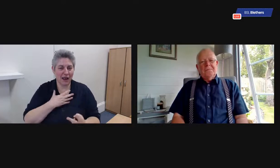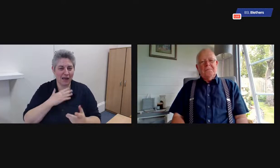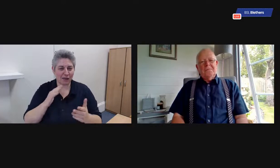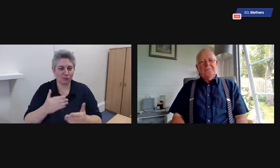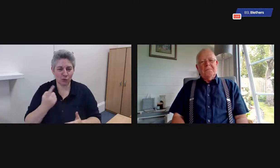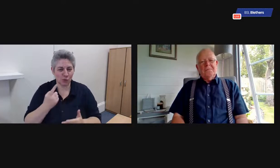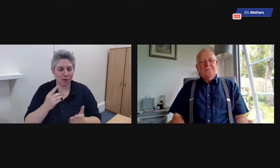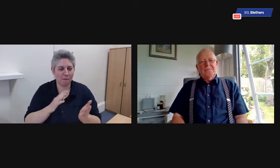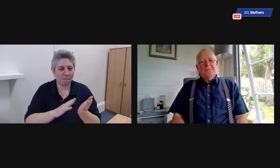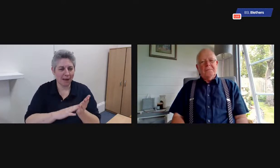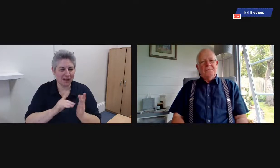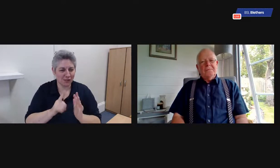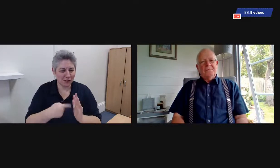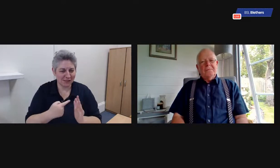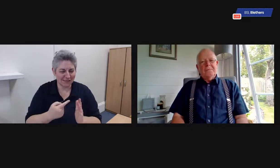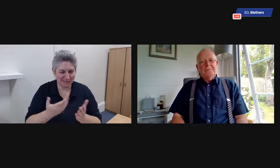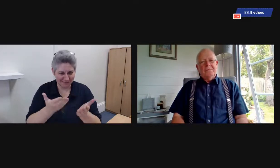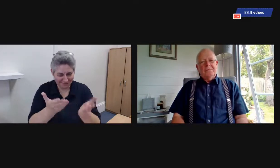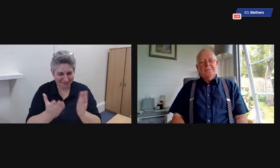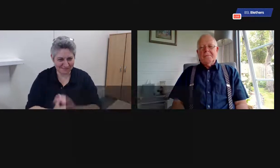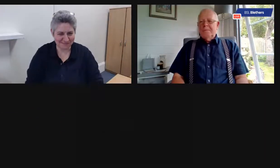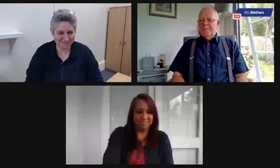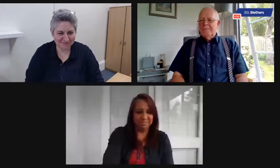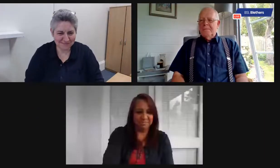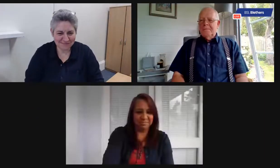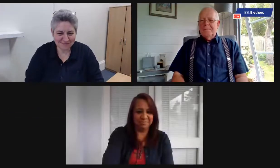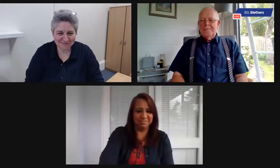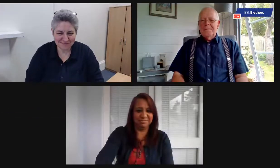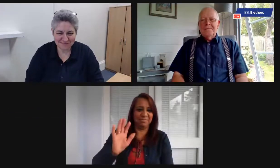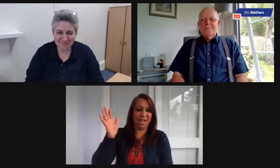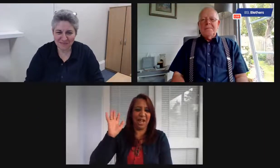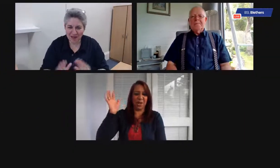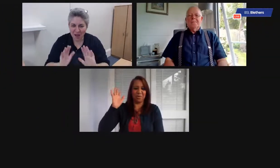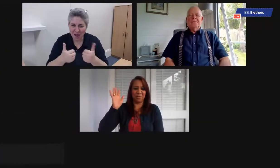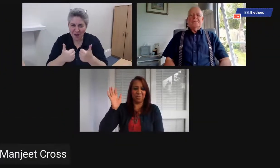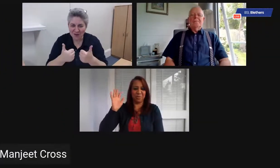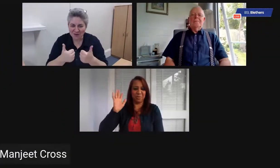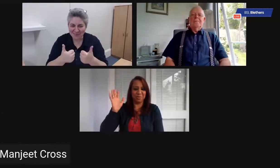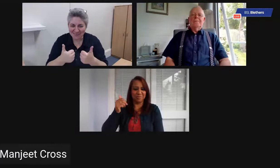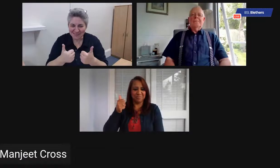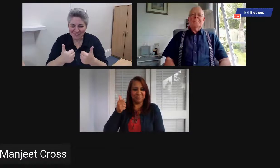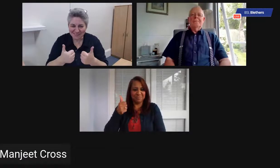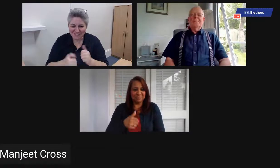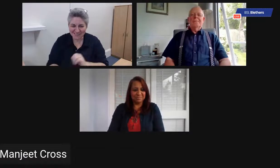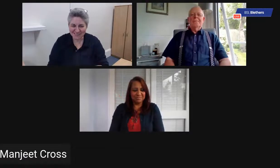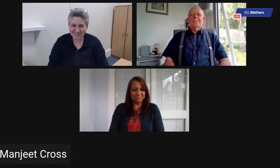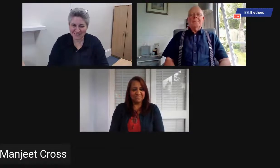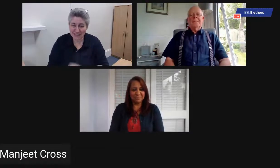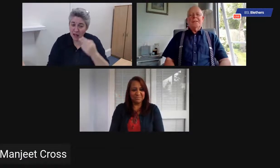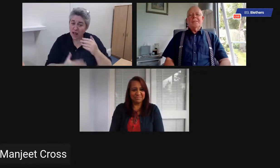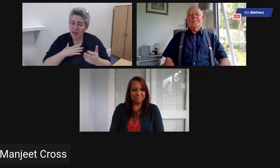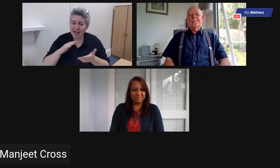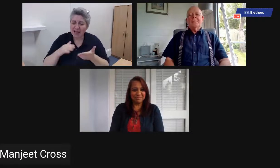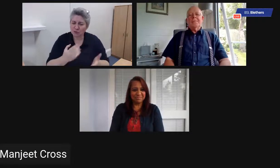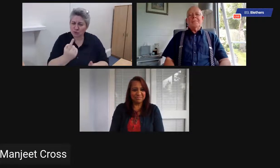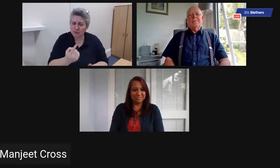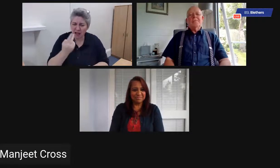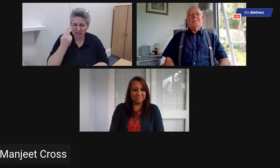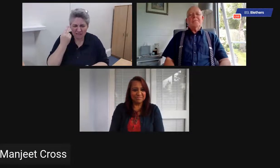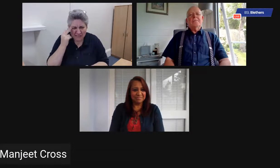Ooh, 7. Oh, we'll have lots of questions for you. Our second guest is Manjeet Cross. Hello, Manjeet. Could you do